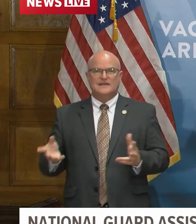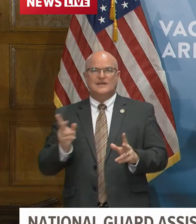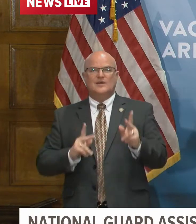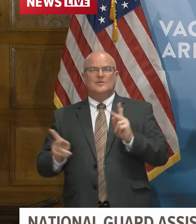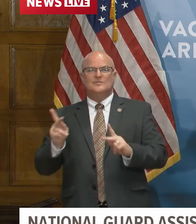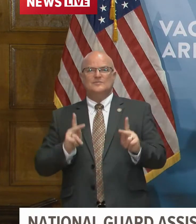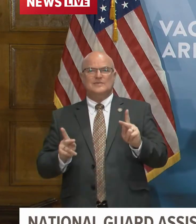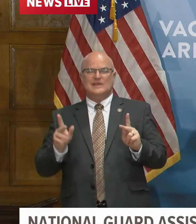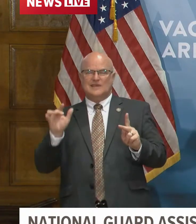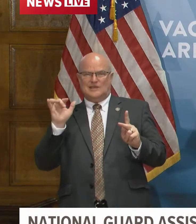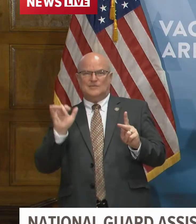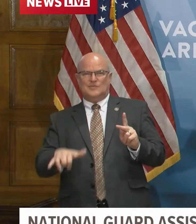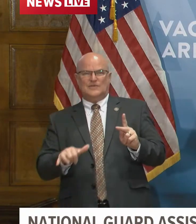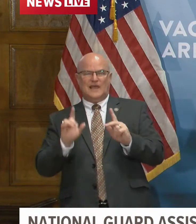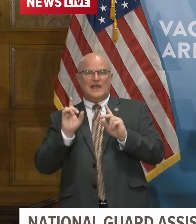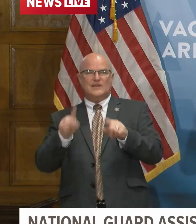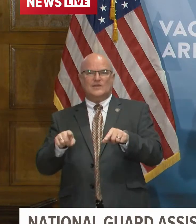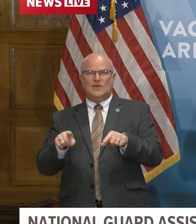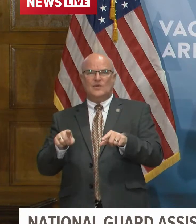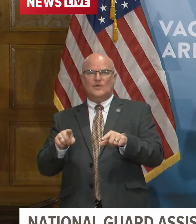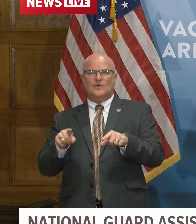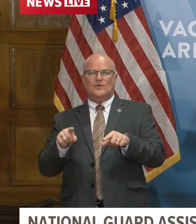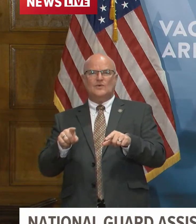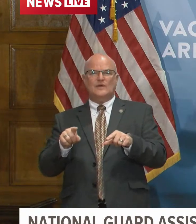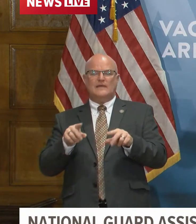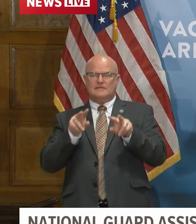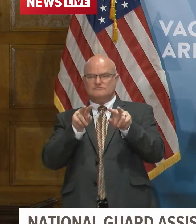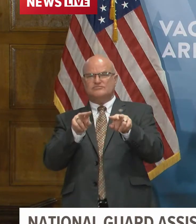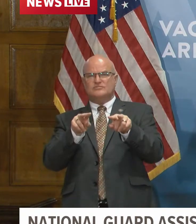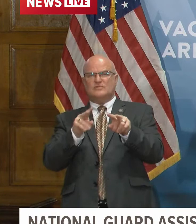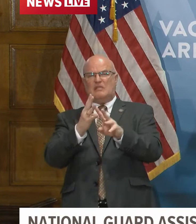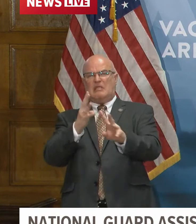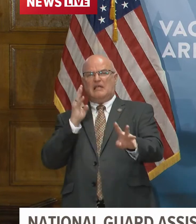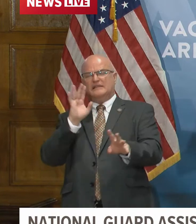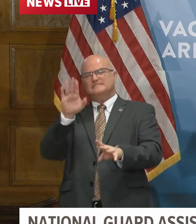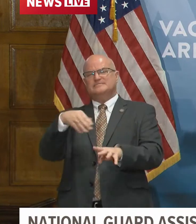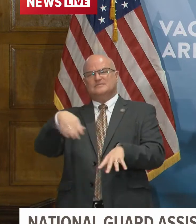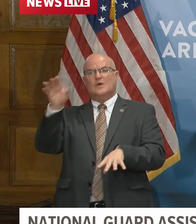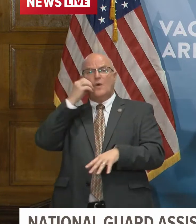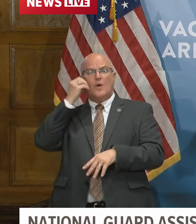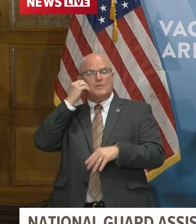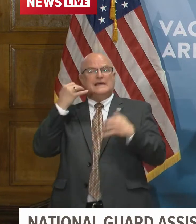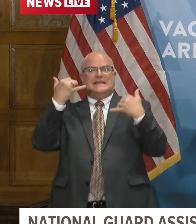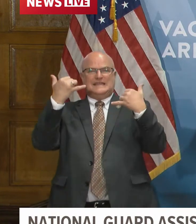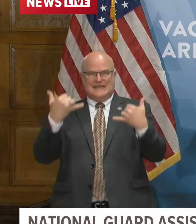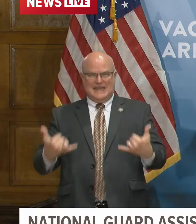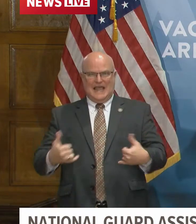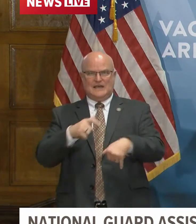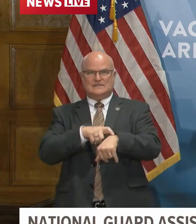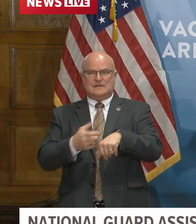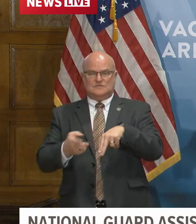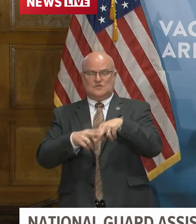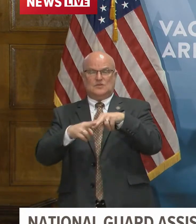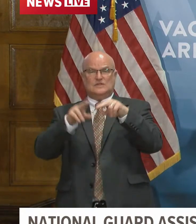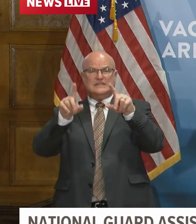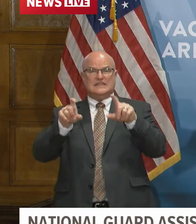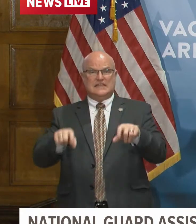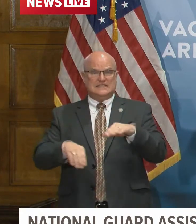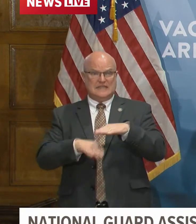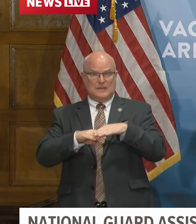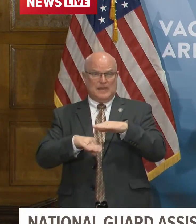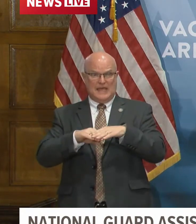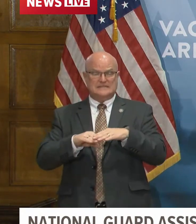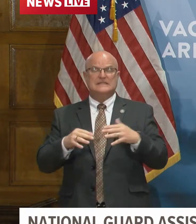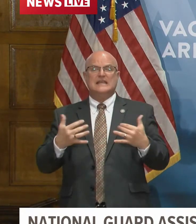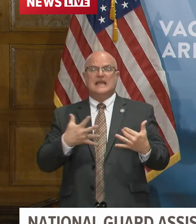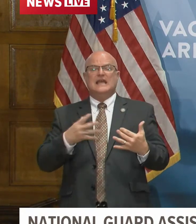people that go and they go back home because the line is too long, now is the time to increase that testing